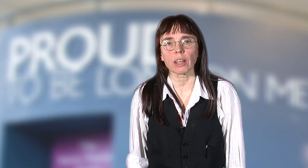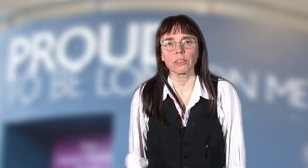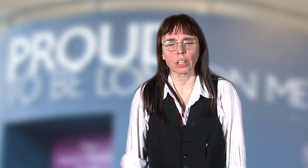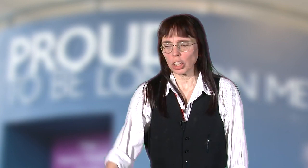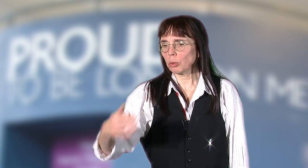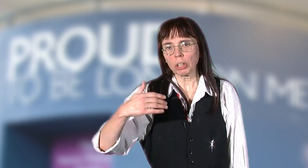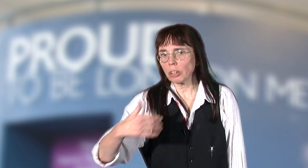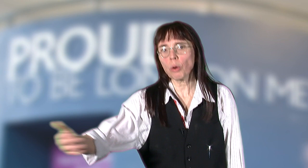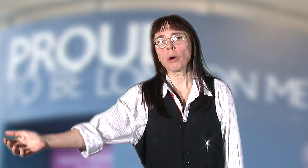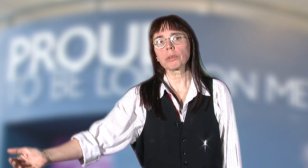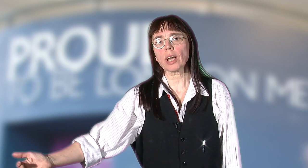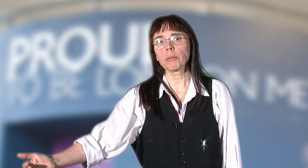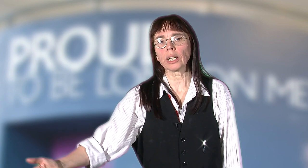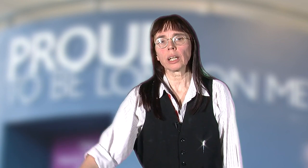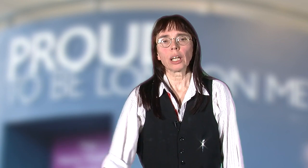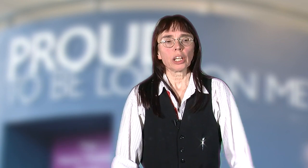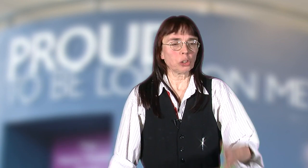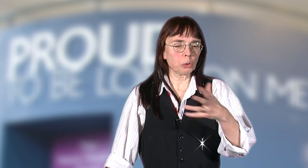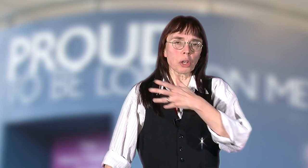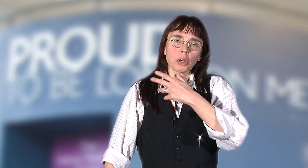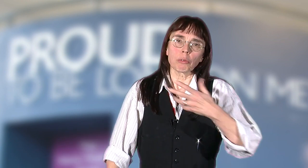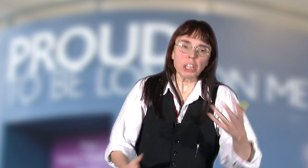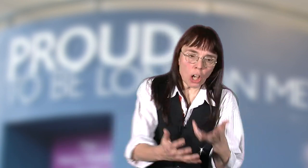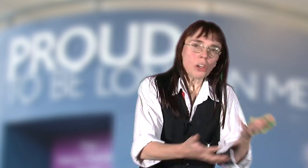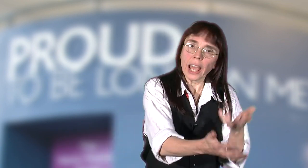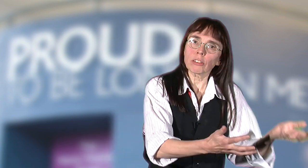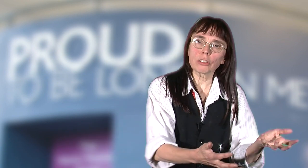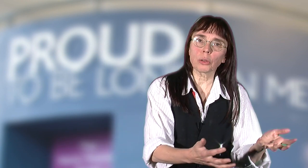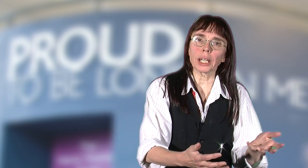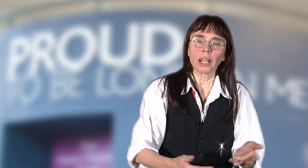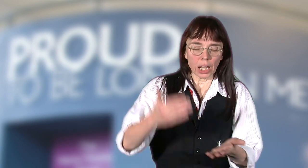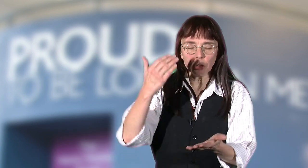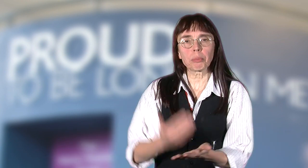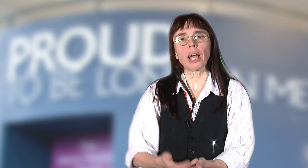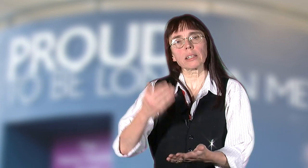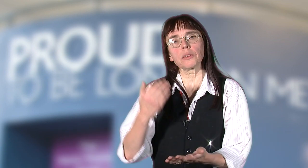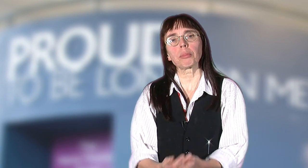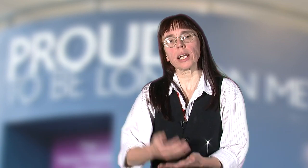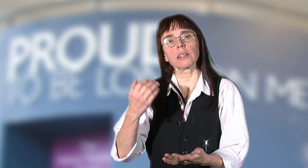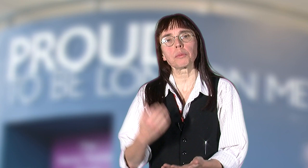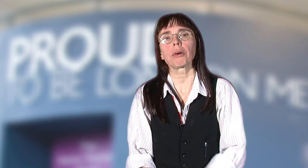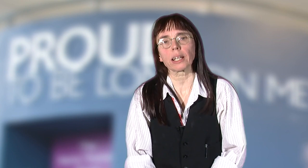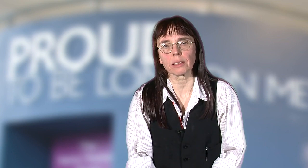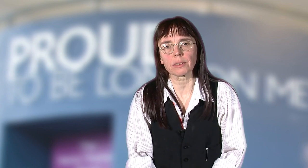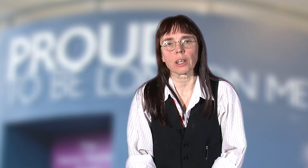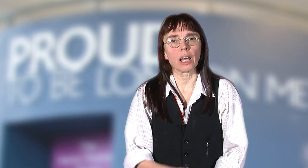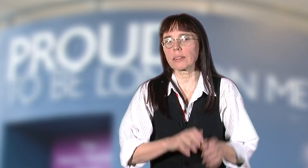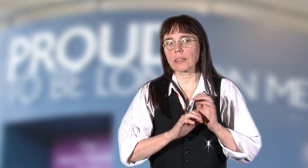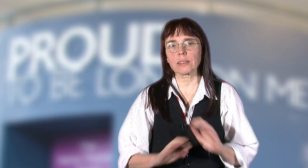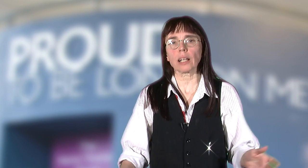test, you'd know what was coming. You'd learn how to do it and you'd practice, practice, practice. And it's exactly